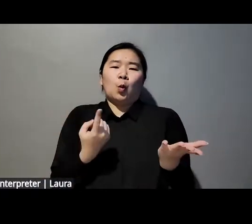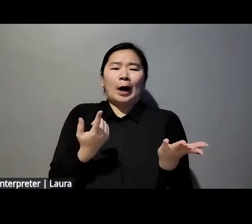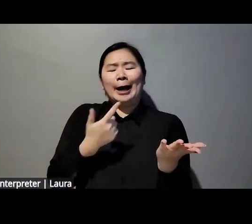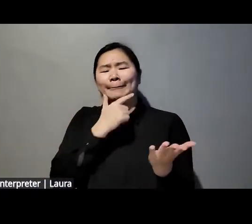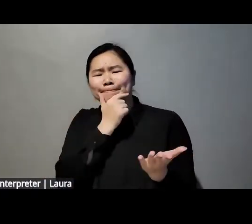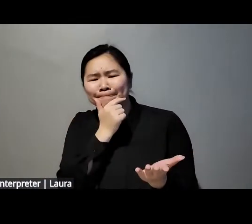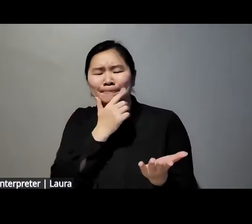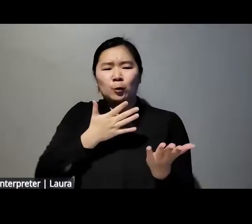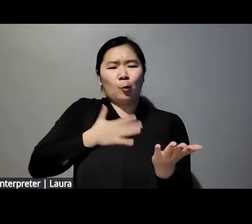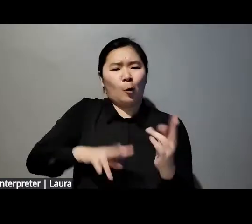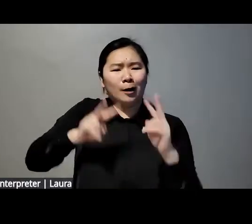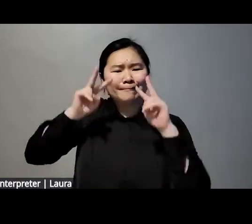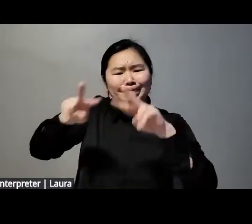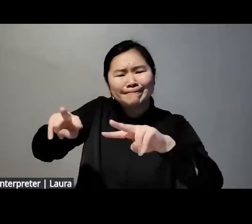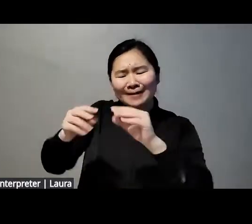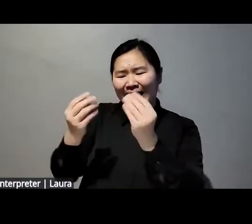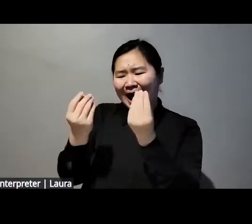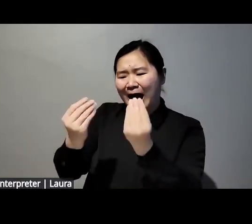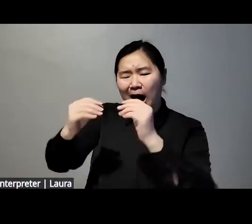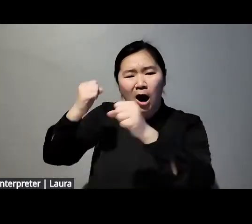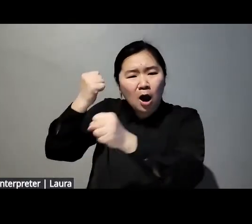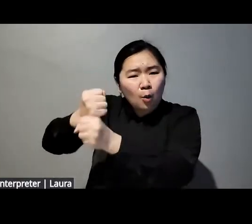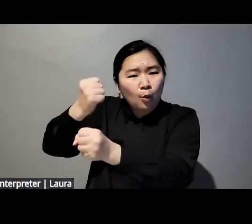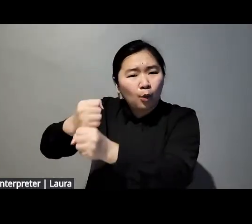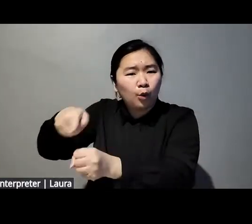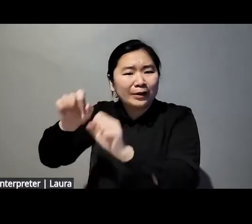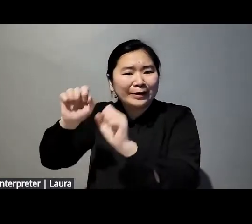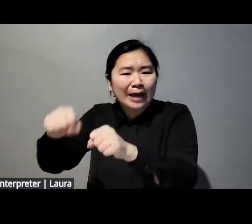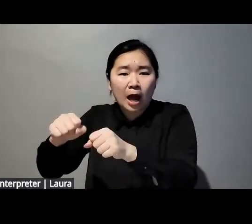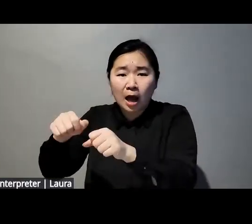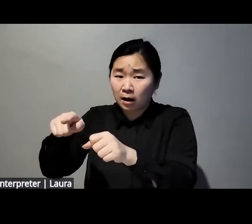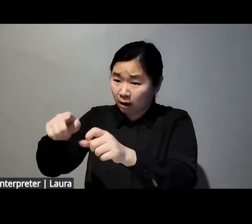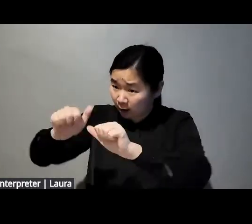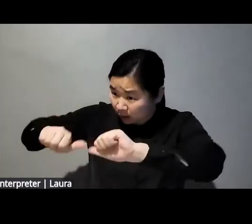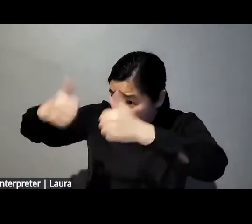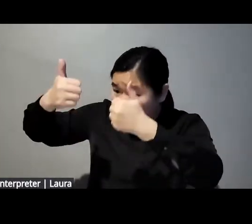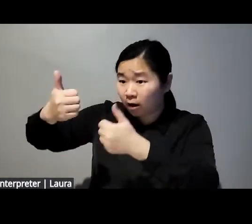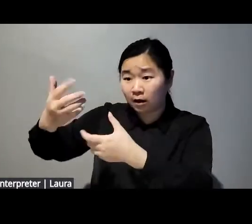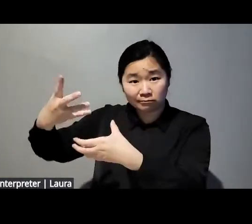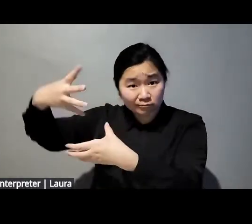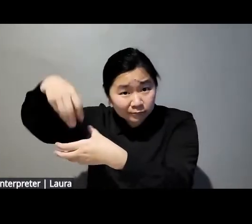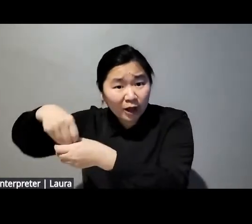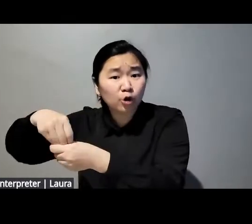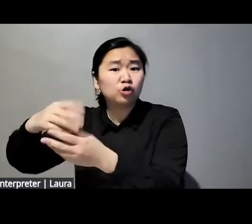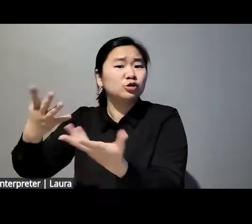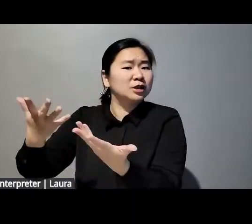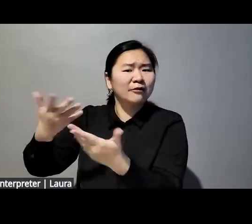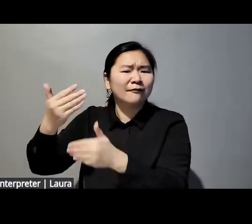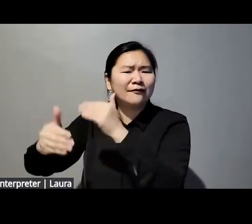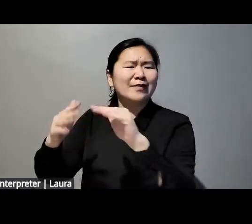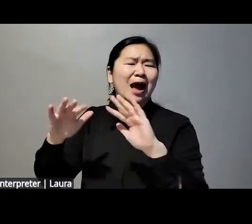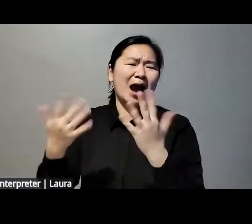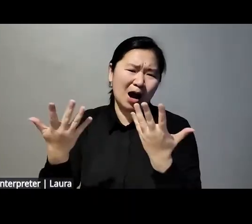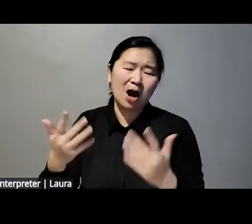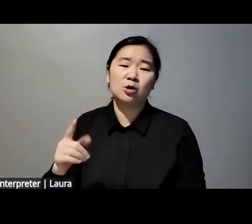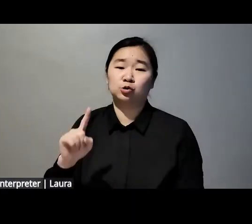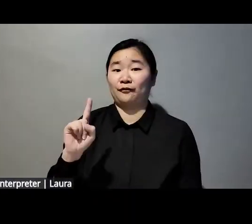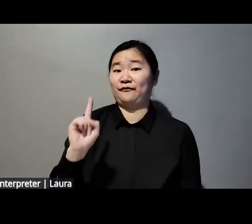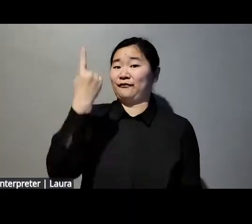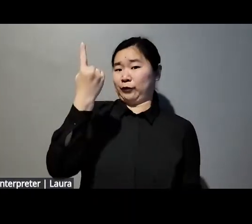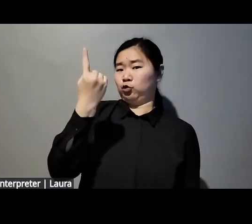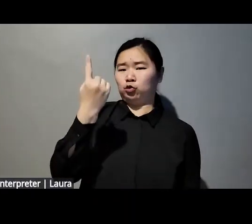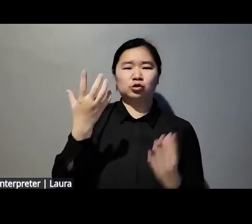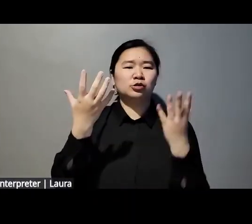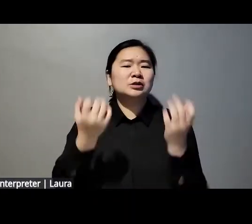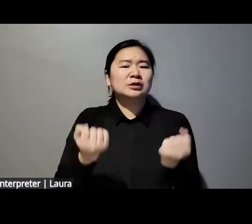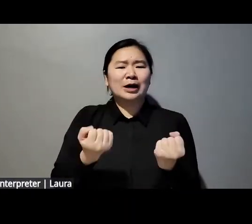understanding and a simplified view of the concerned parties, without which stigma cannot be measured. And these